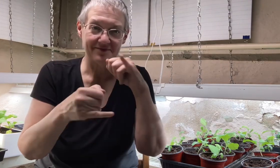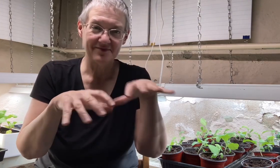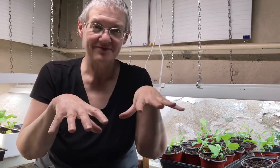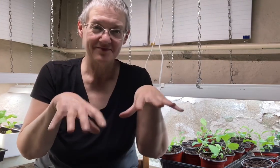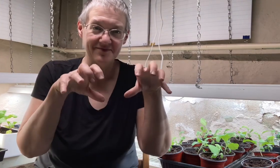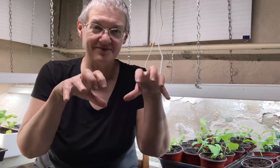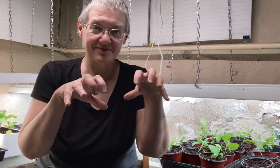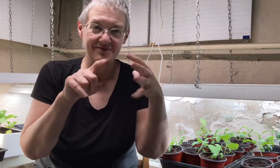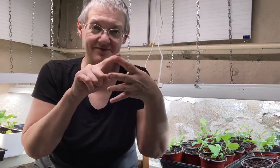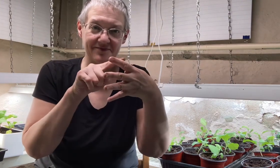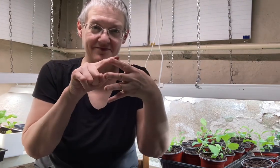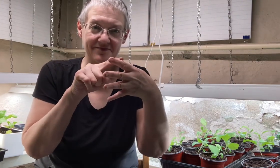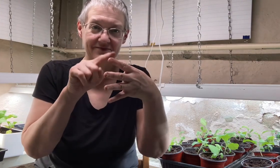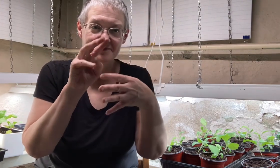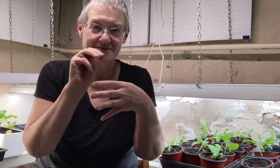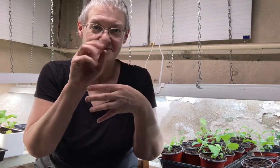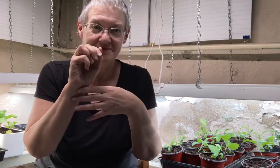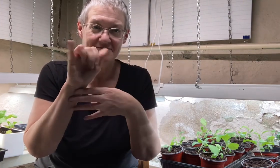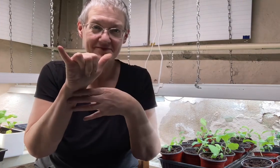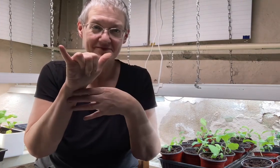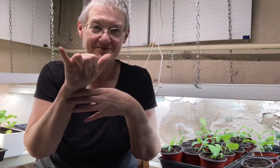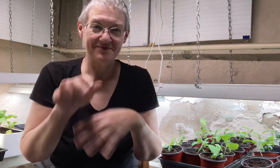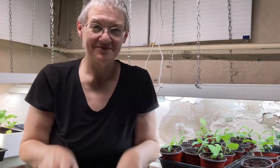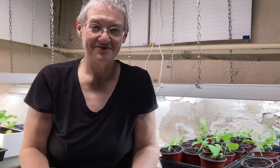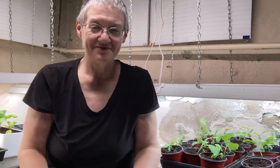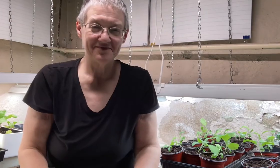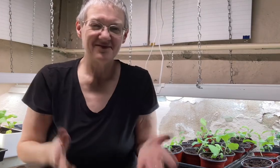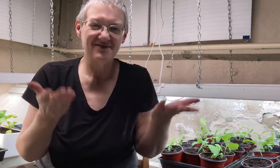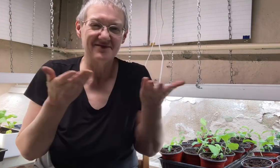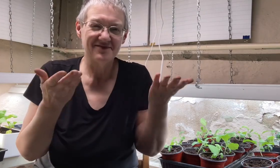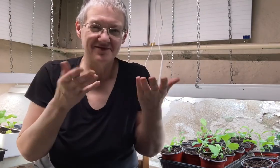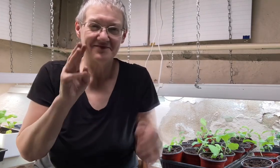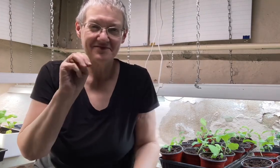after the last frost, early May.